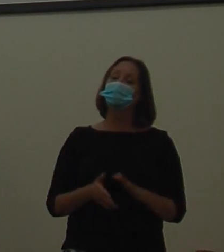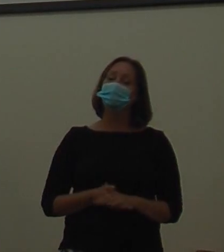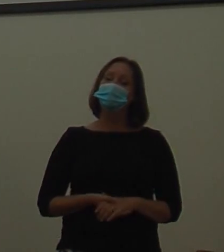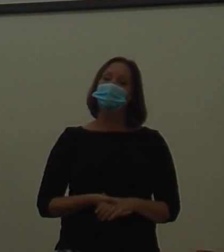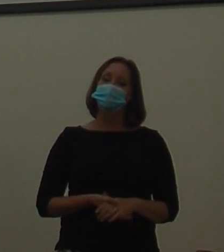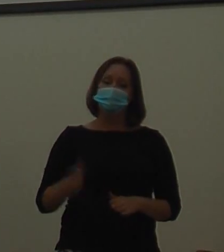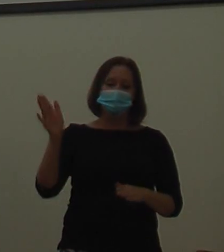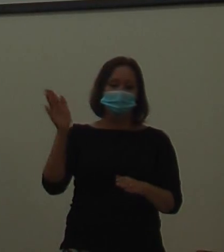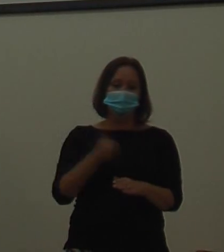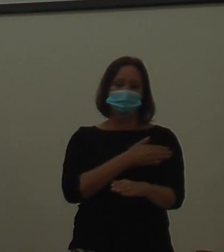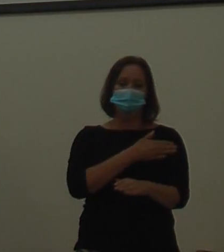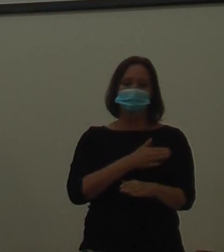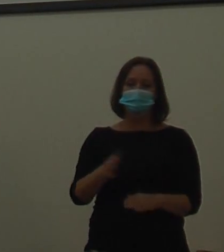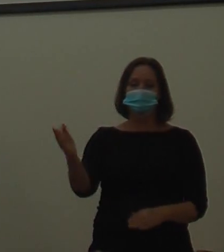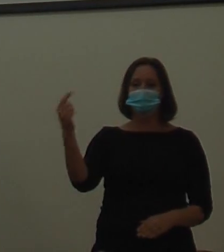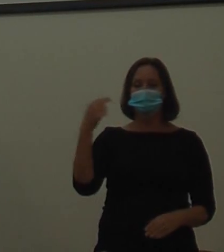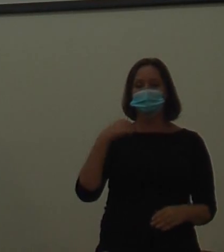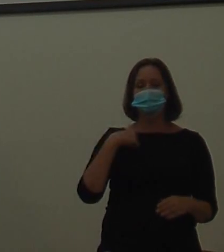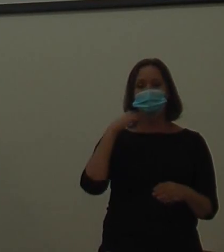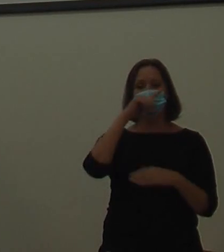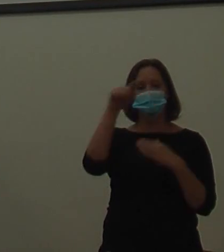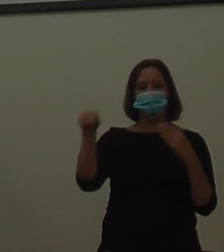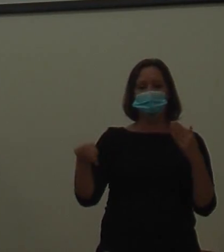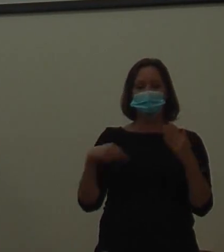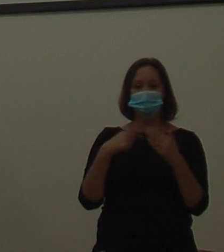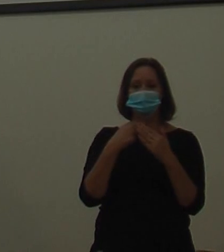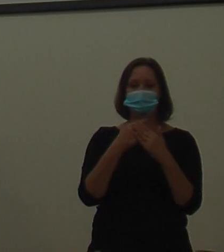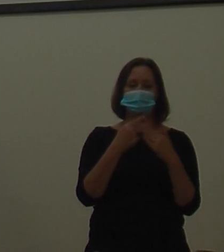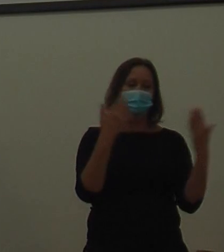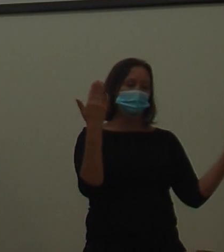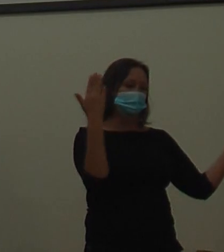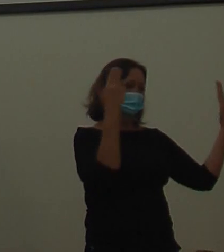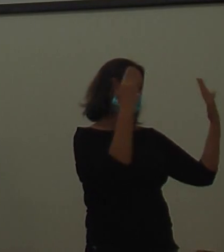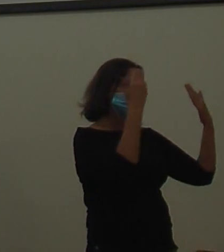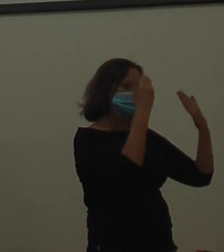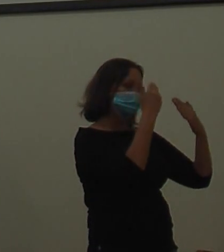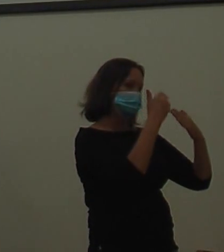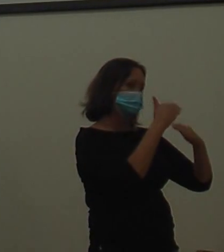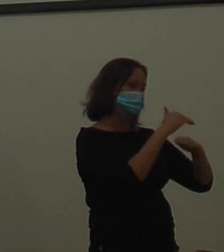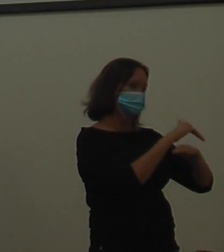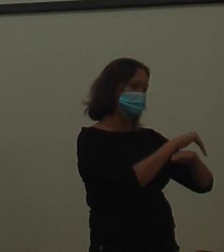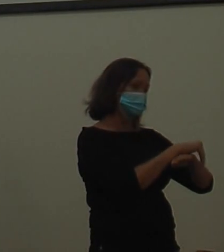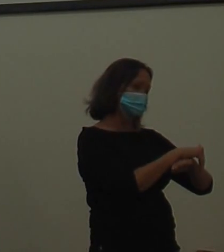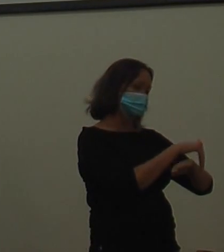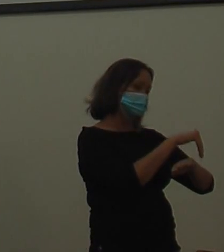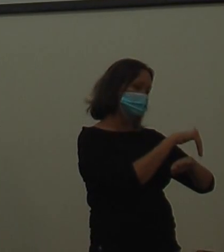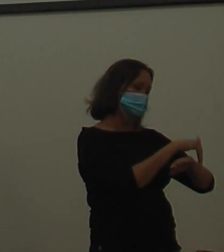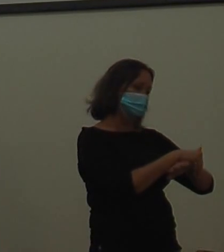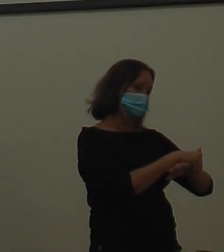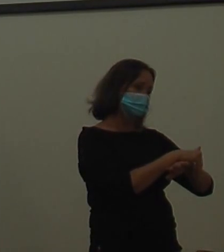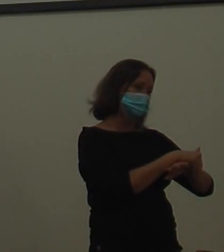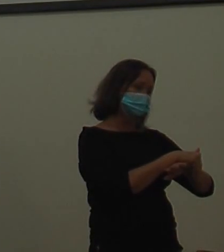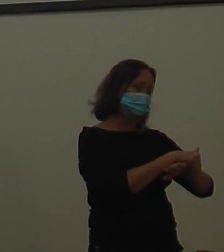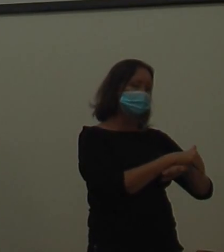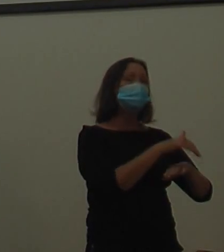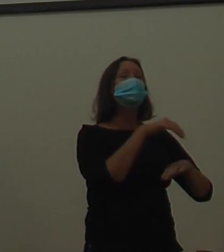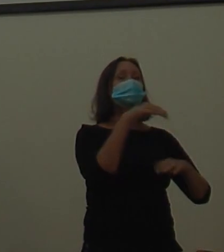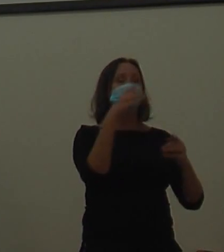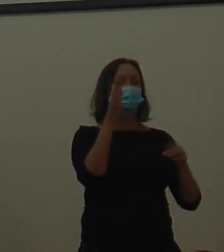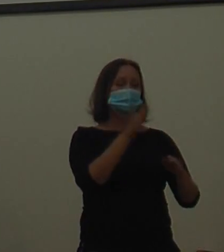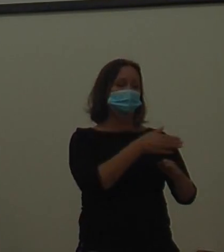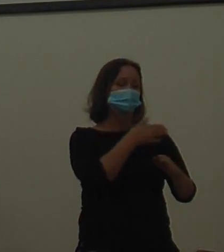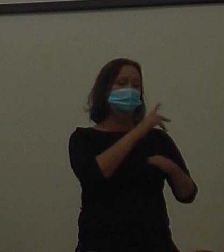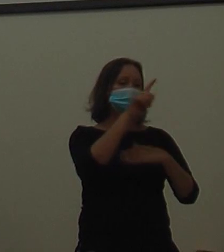gleam. Sing to me when shadows of the evening fall. Sing to me